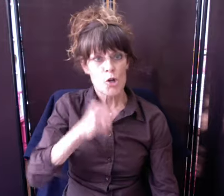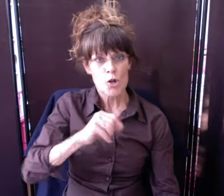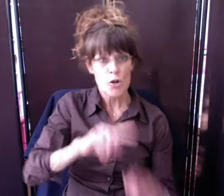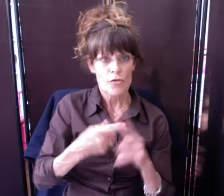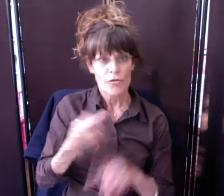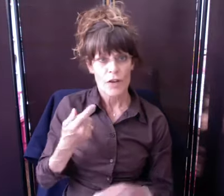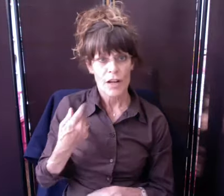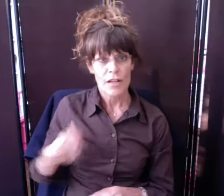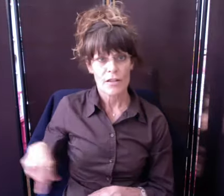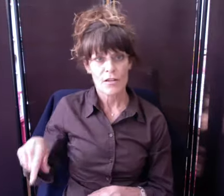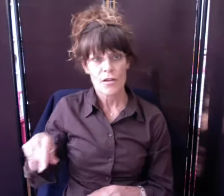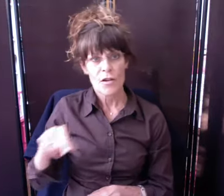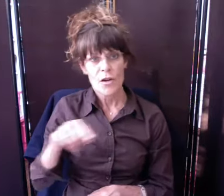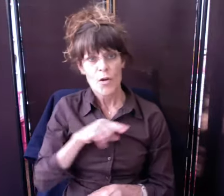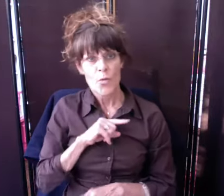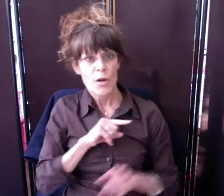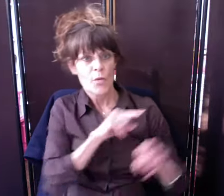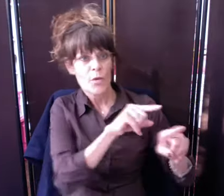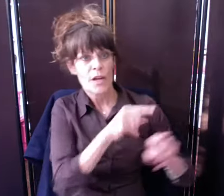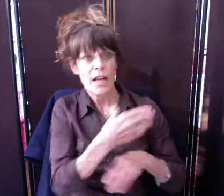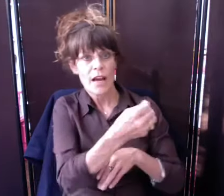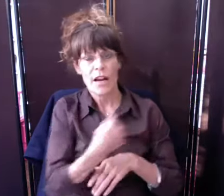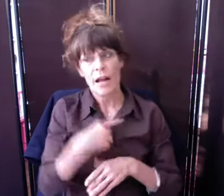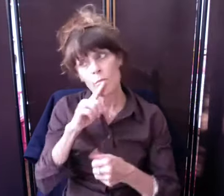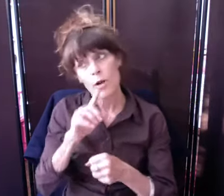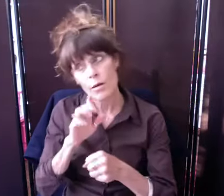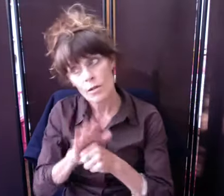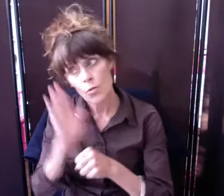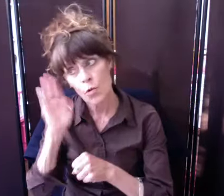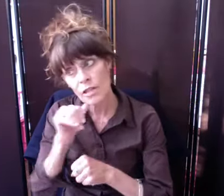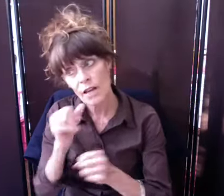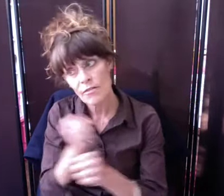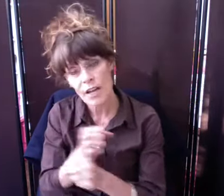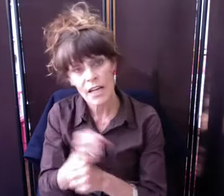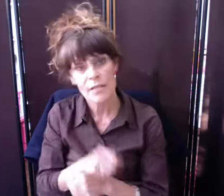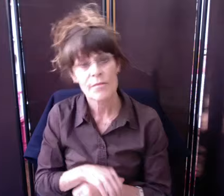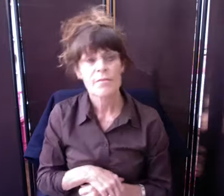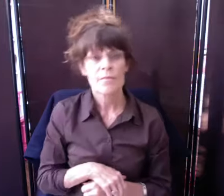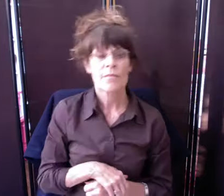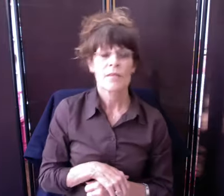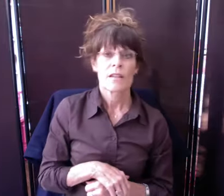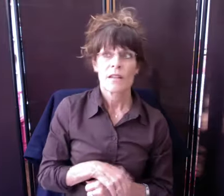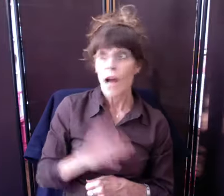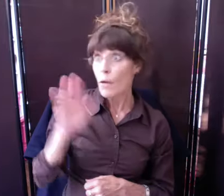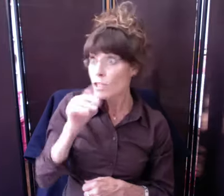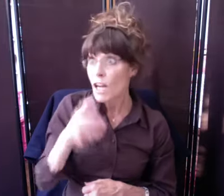dance, I won't fight. And they come over, and I told them I won't drink. And they come over, I light